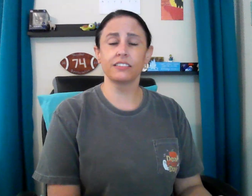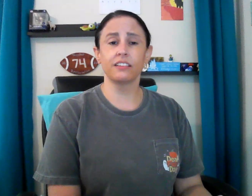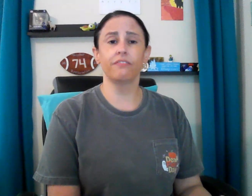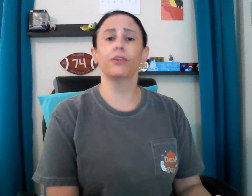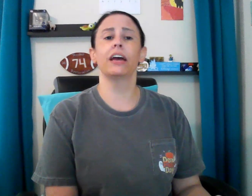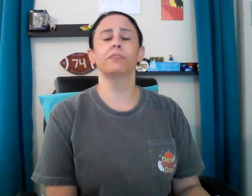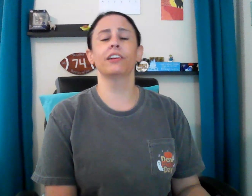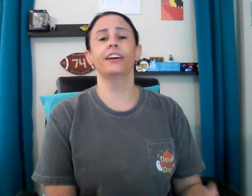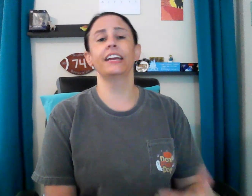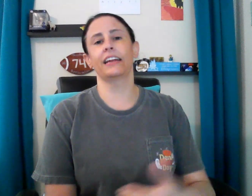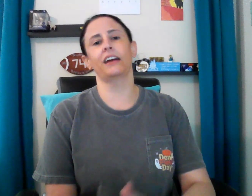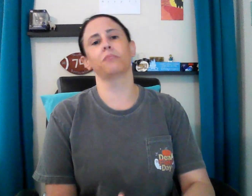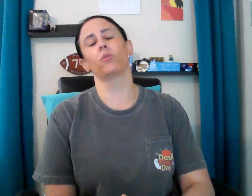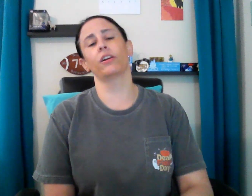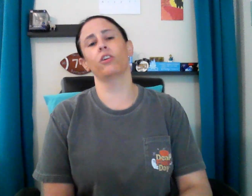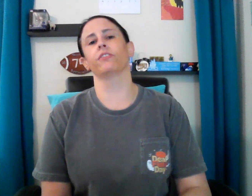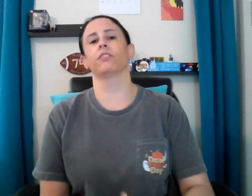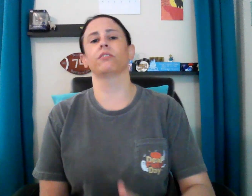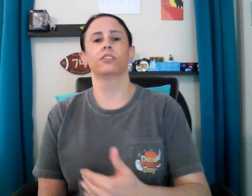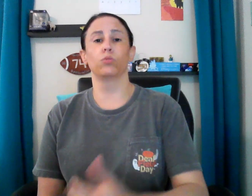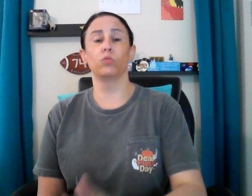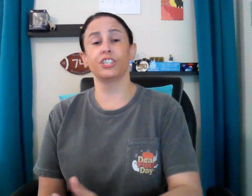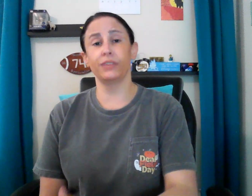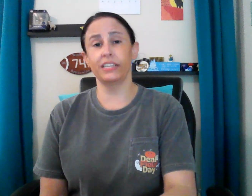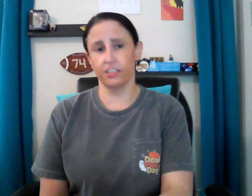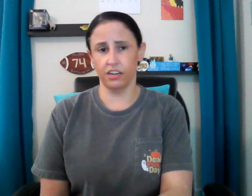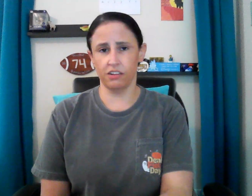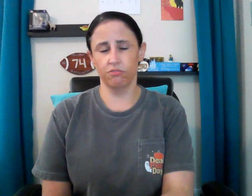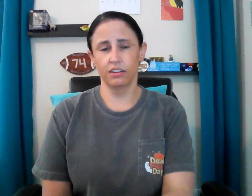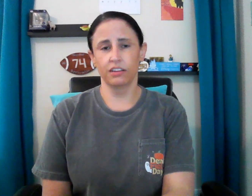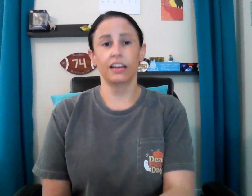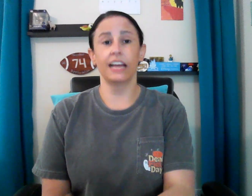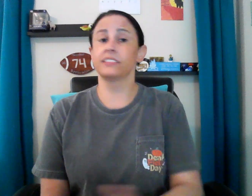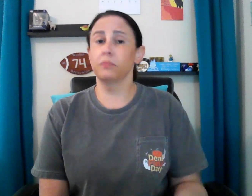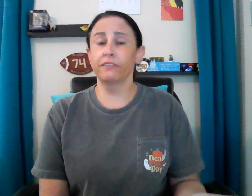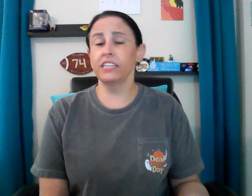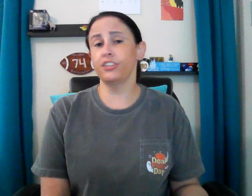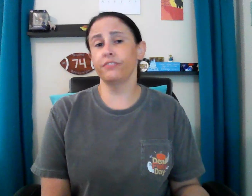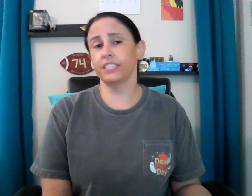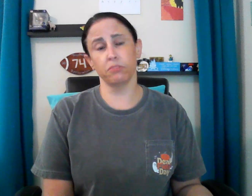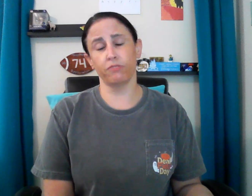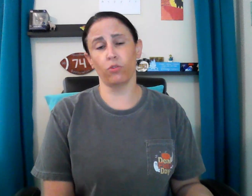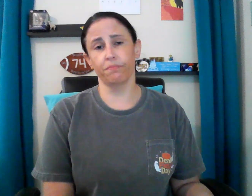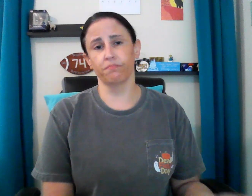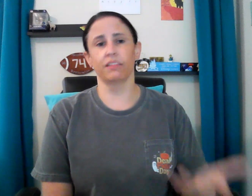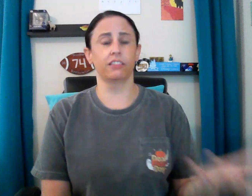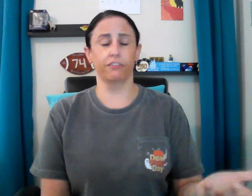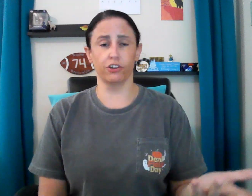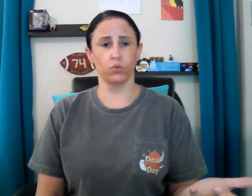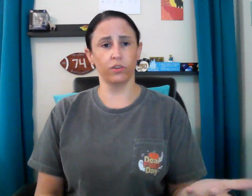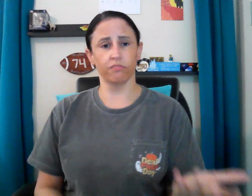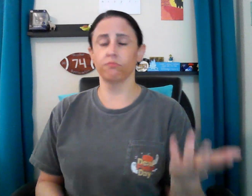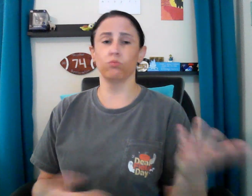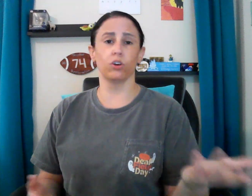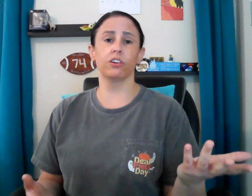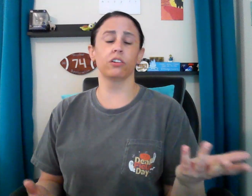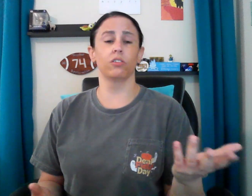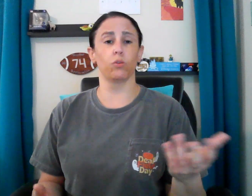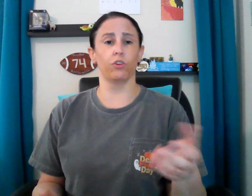of vocabulary, and I'm going over the ones you need to know. And some of these you've seen before, like the first one, work or